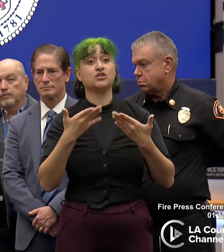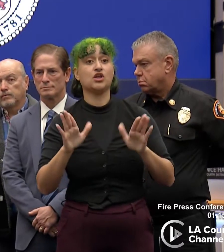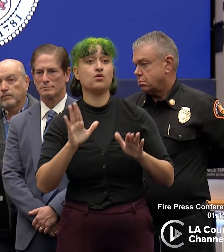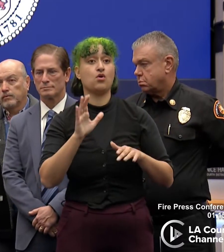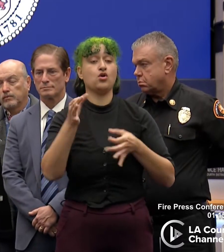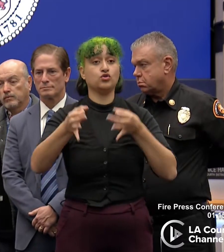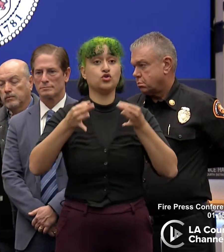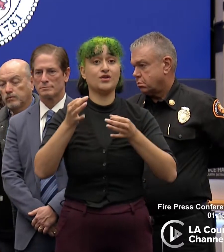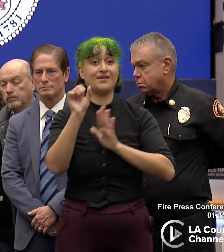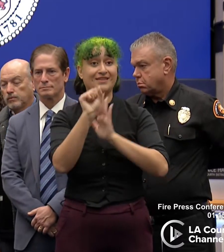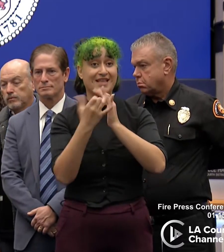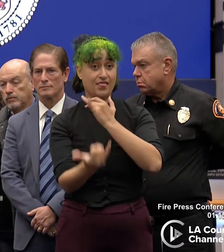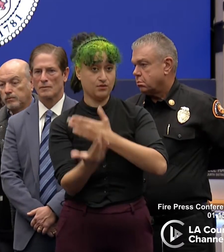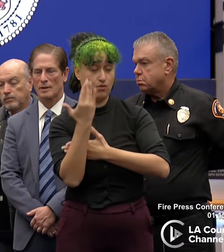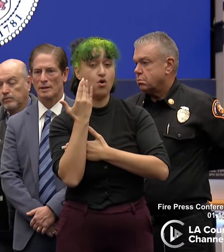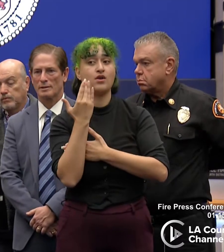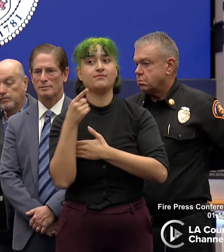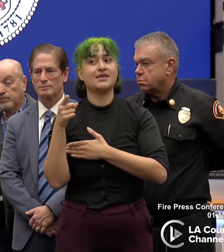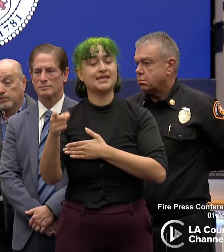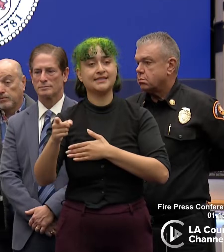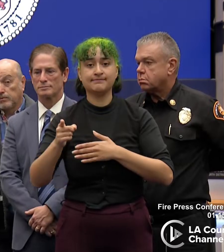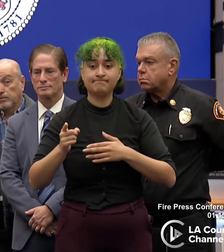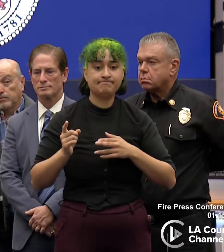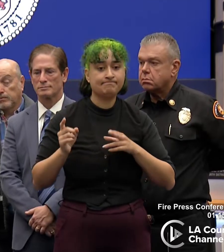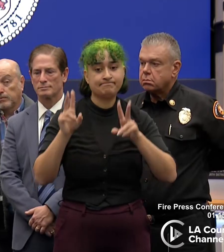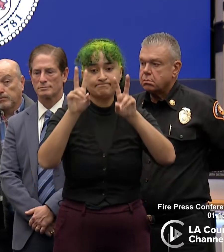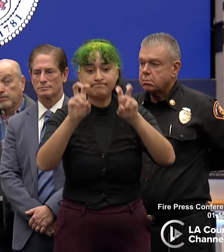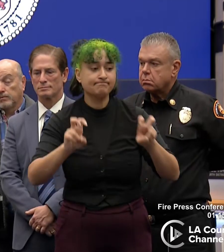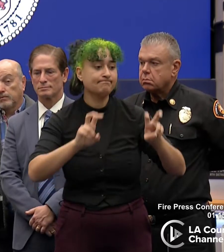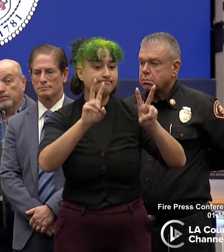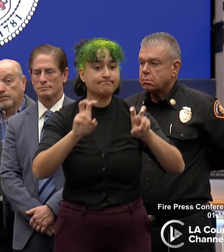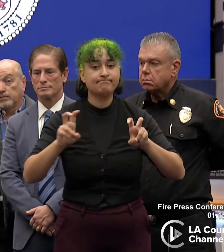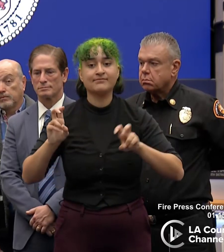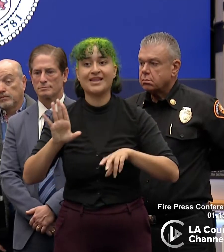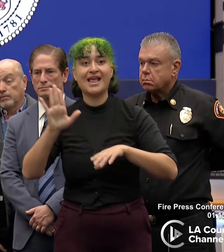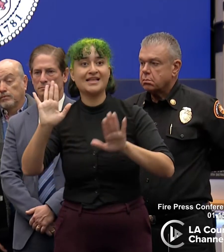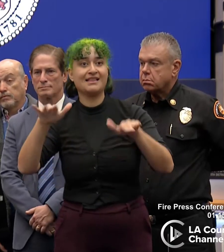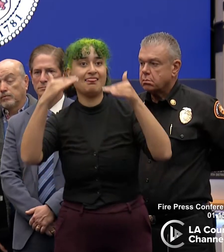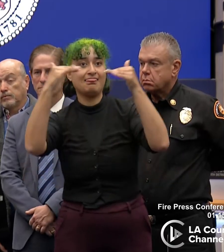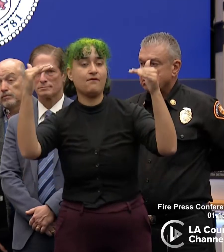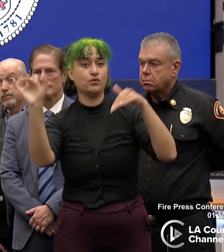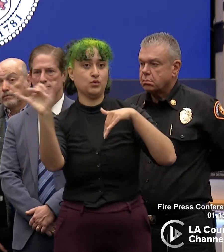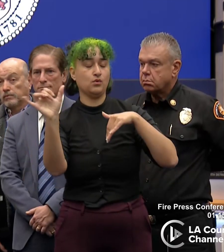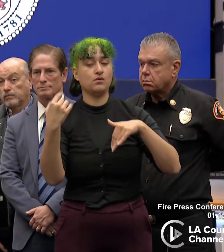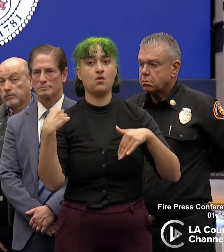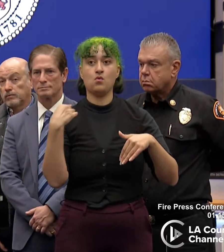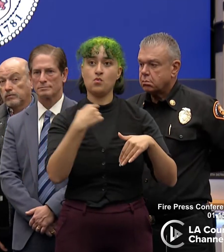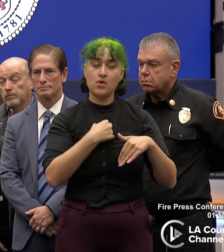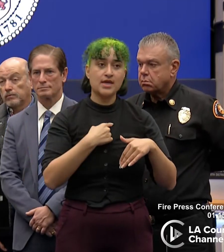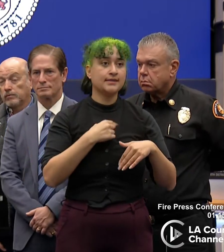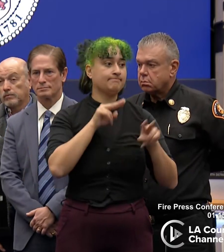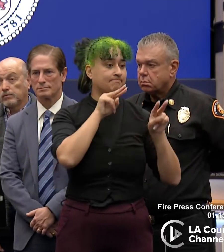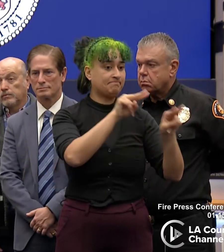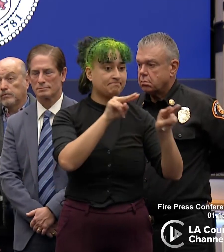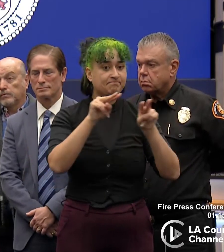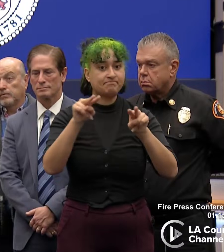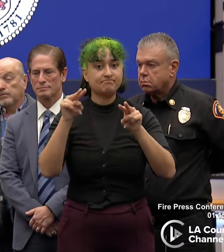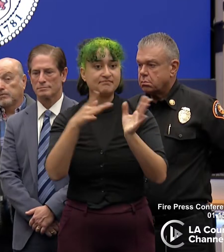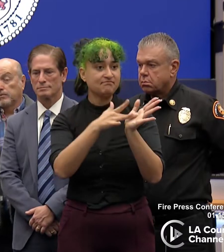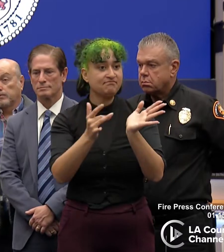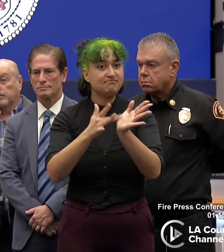of the state this morning, who is vigorously investigating cases at his level. We are taking these